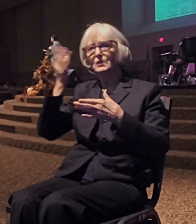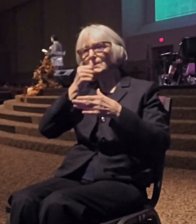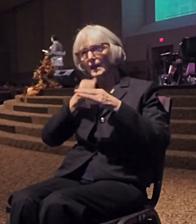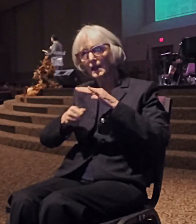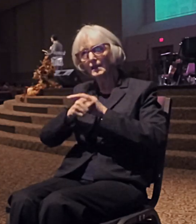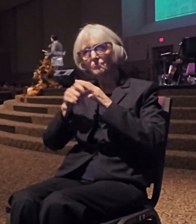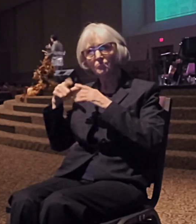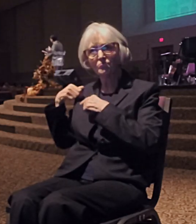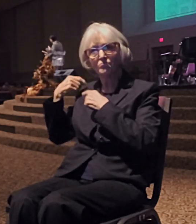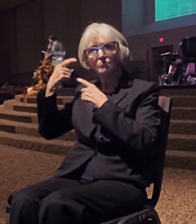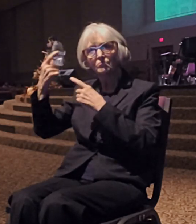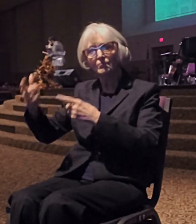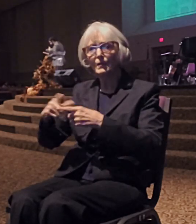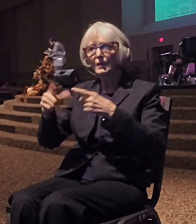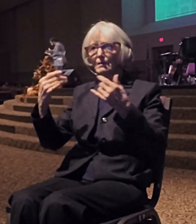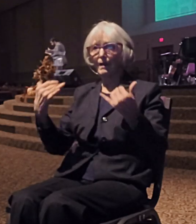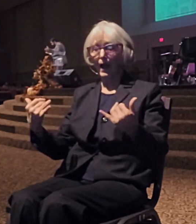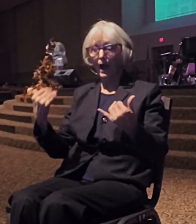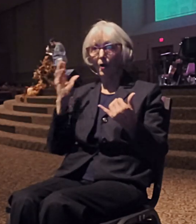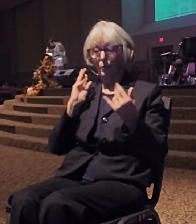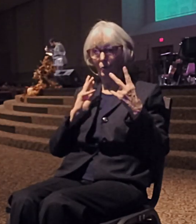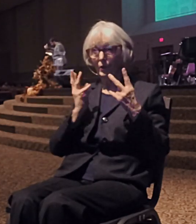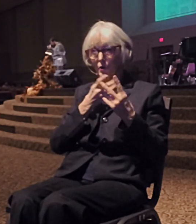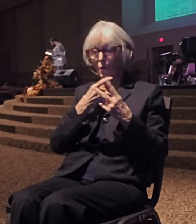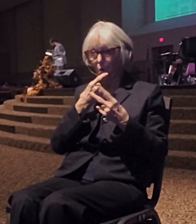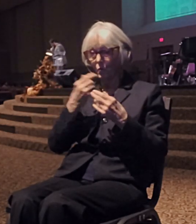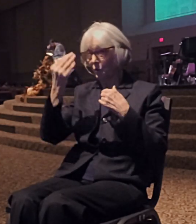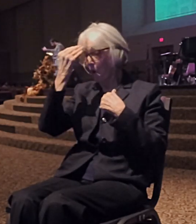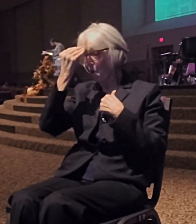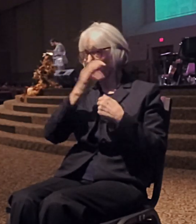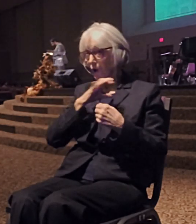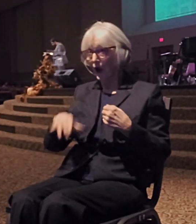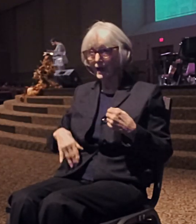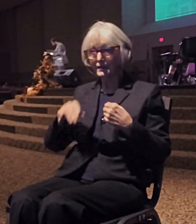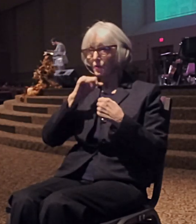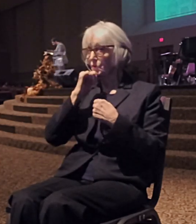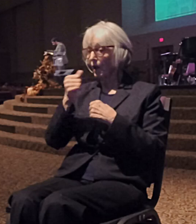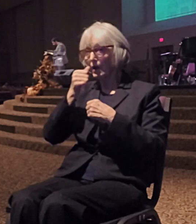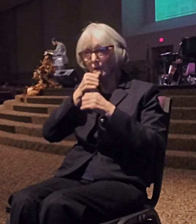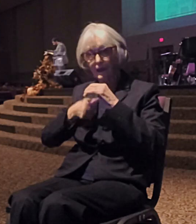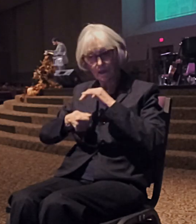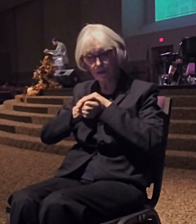us, but now, those of us in Christ, it's no longer hidden, we know it.